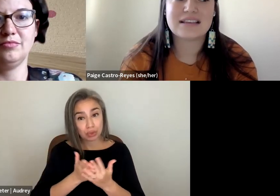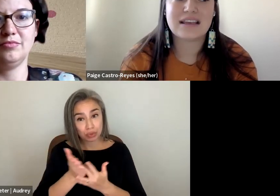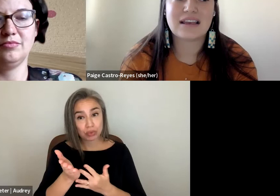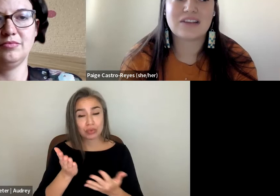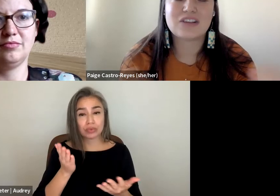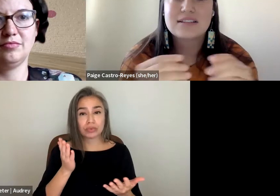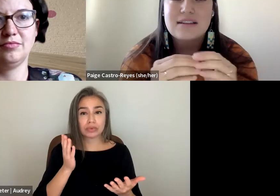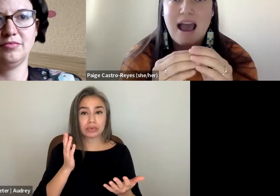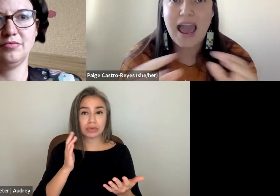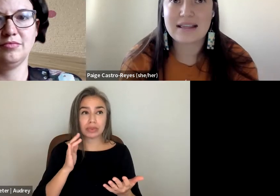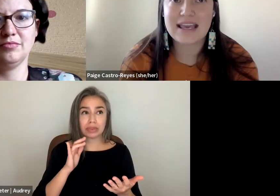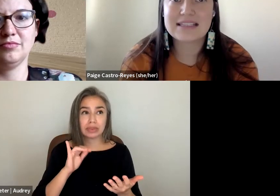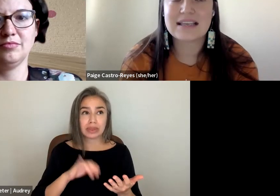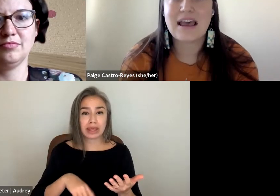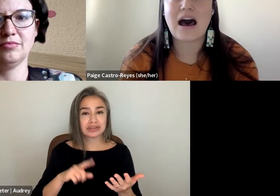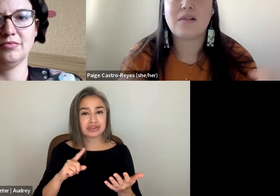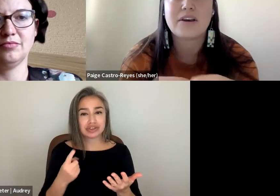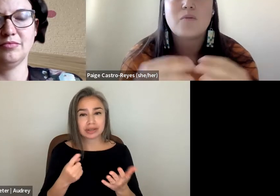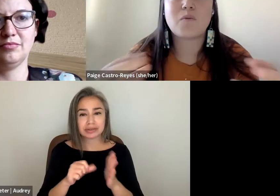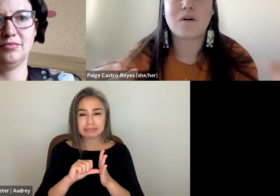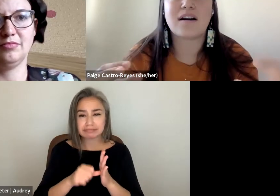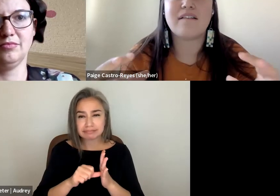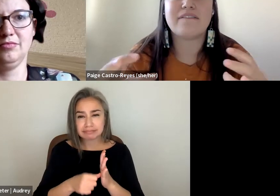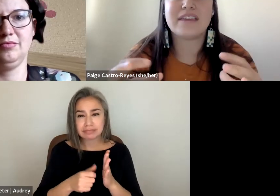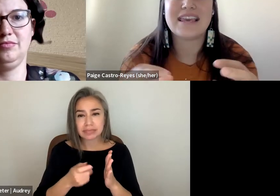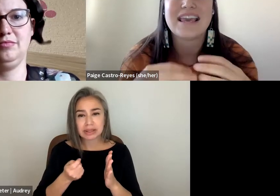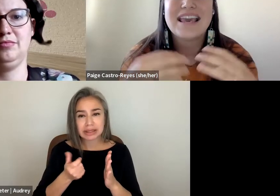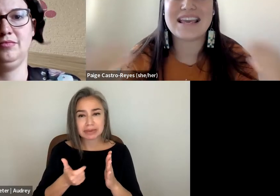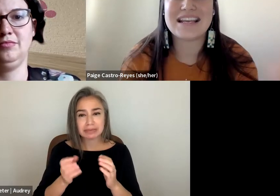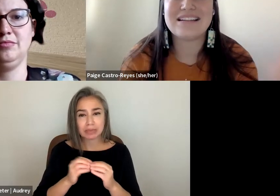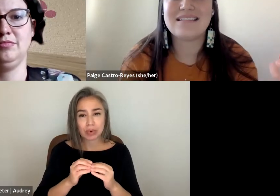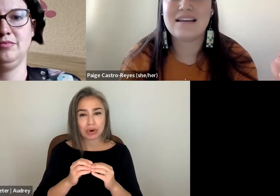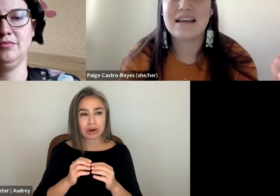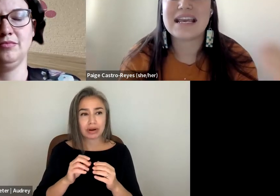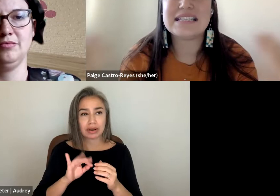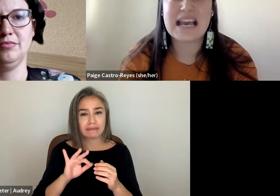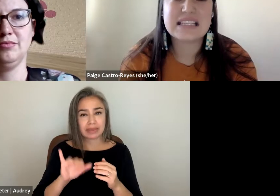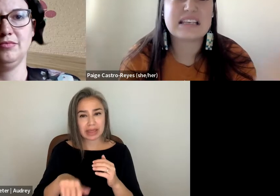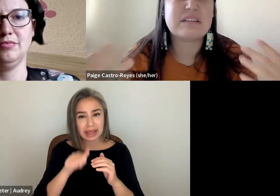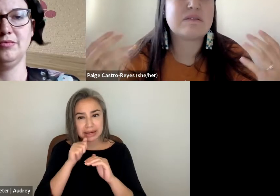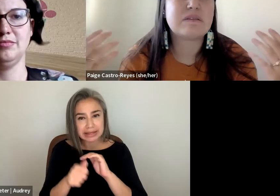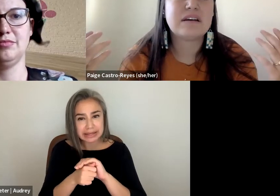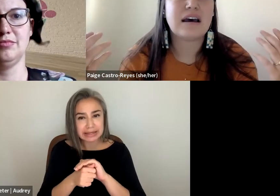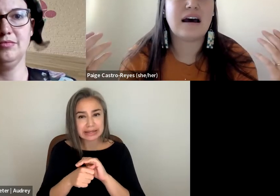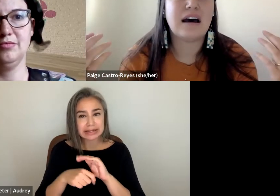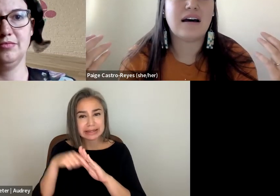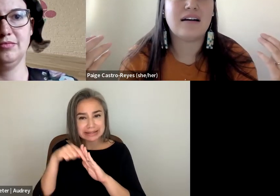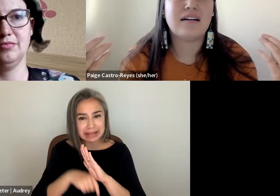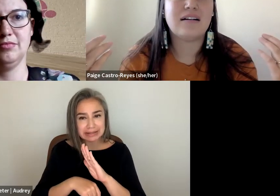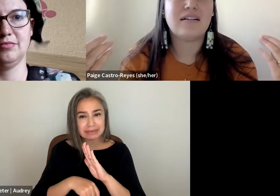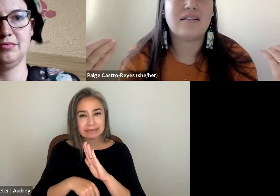is just highlights a little more of the hidden, intensive,